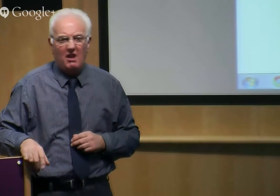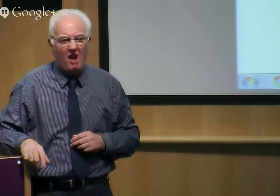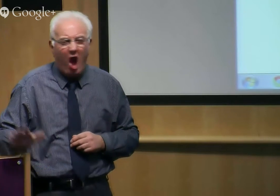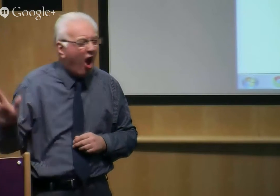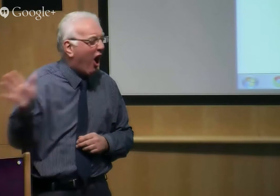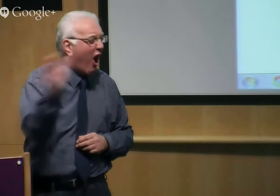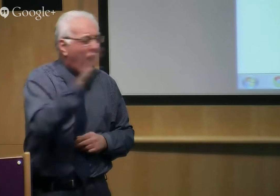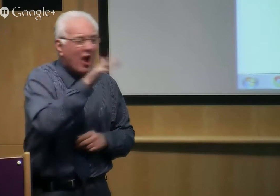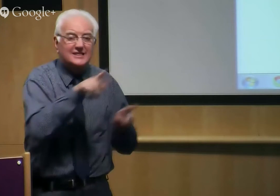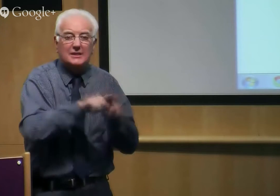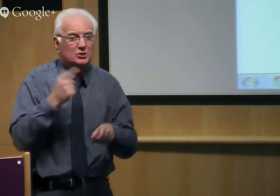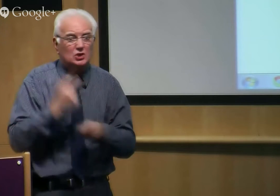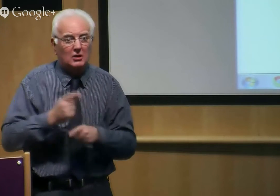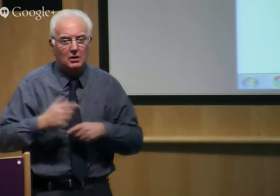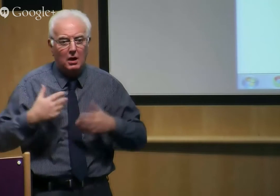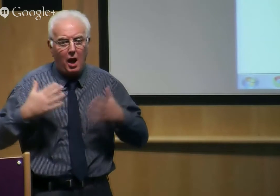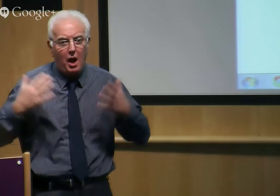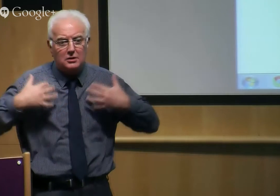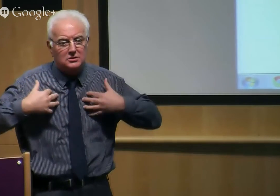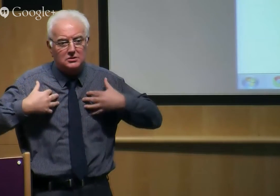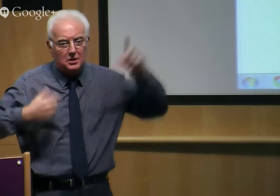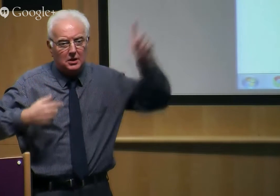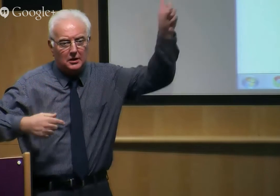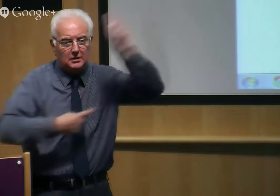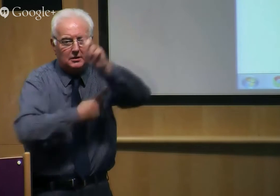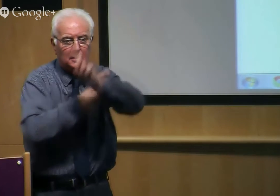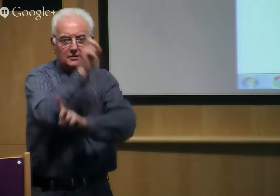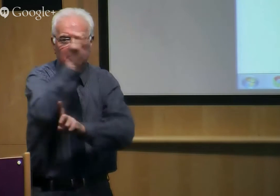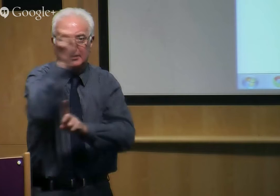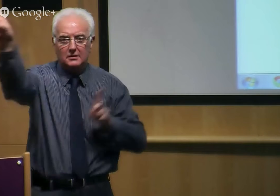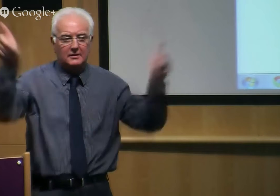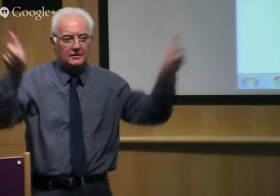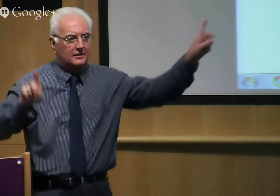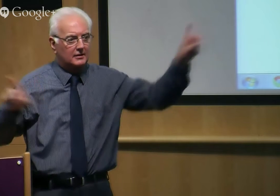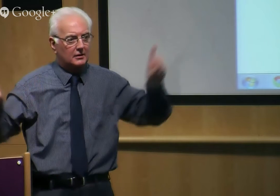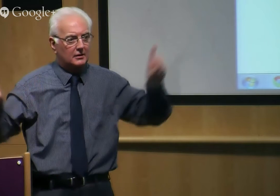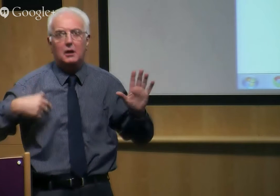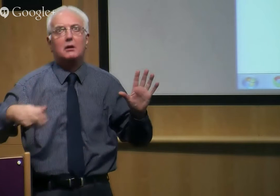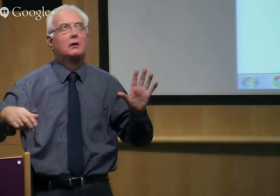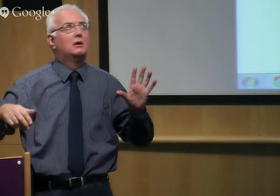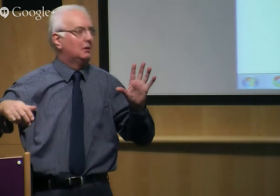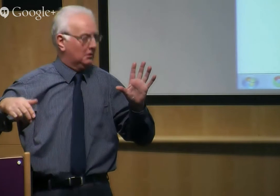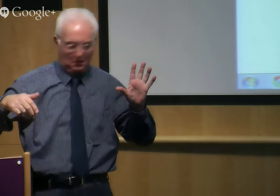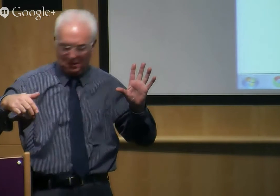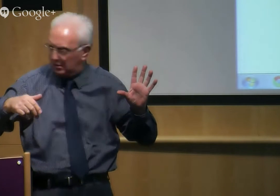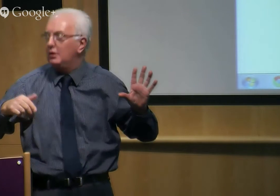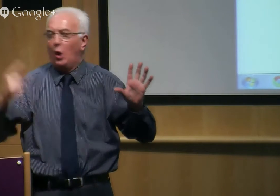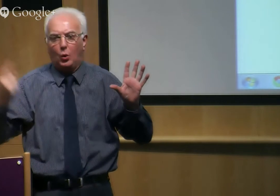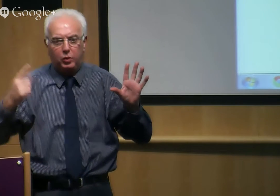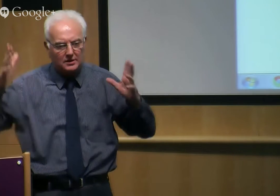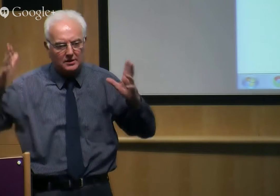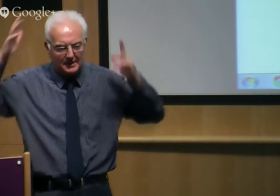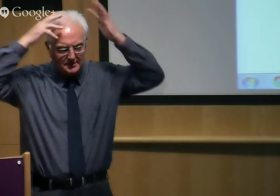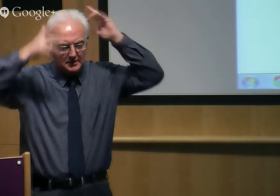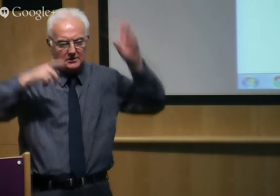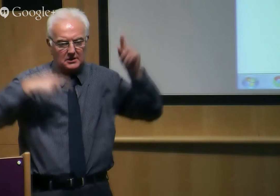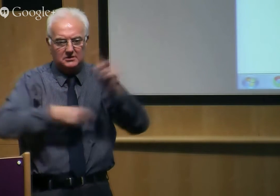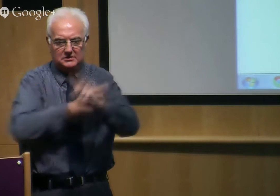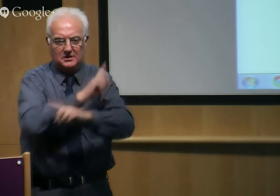yeah, and what about BSL? And they all say the same thing, oh, we don't know about that. And they pass the buck, and nobody takes